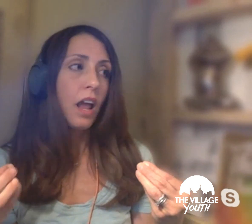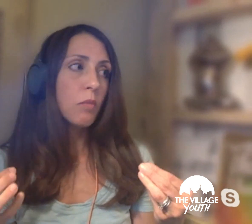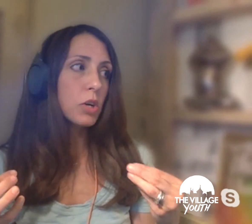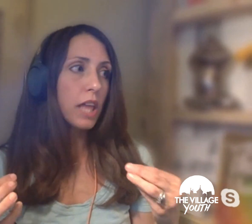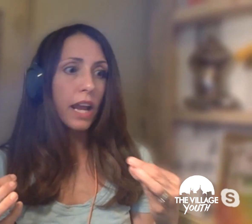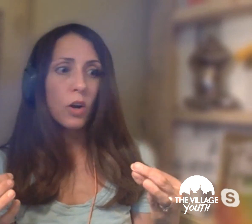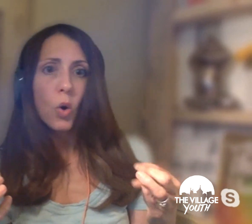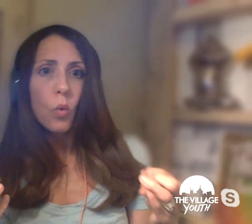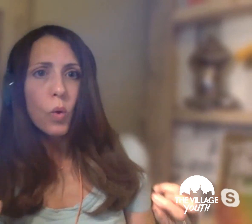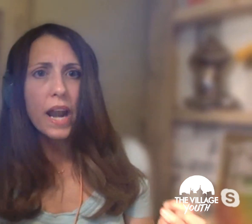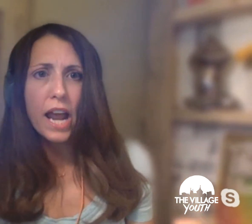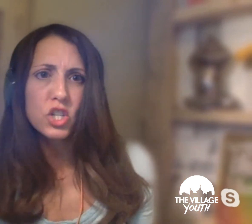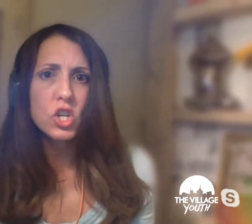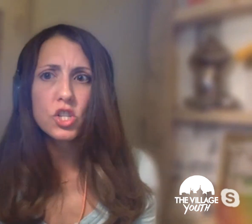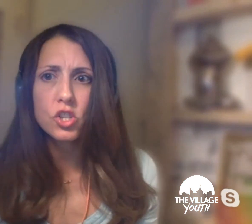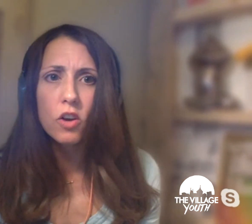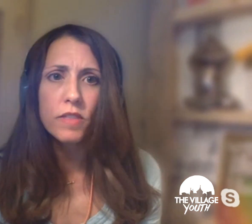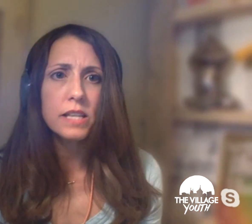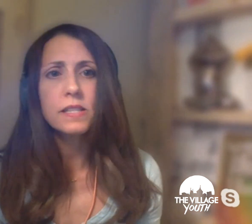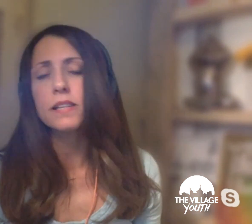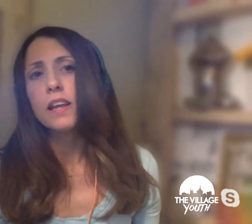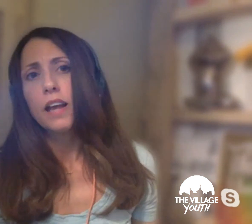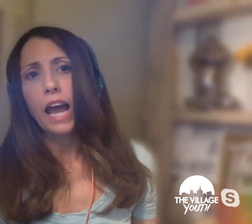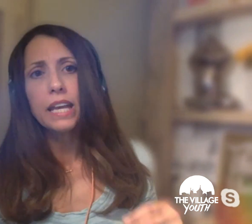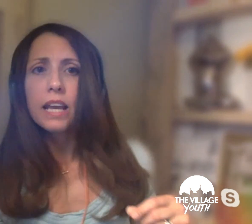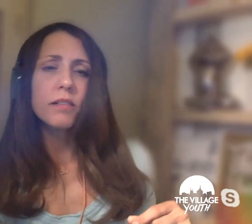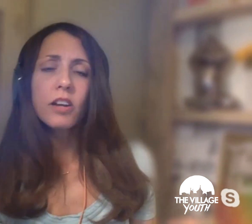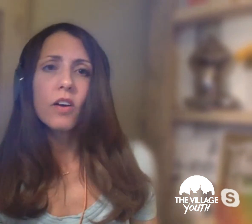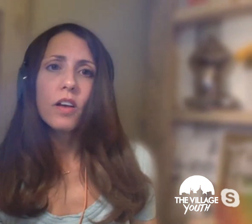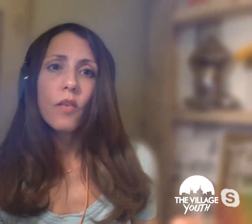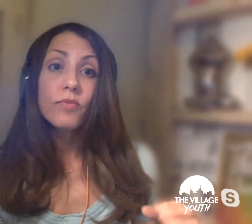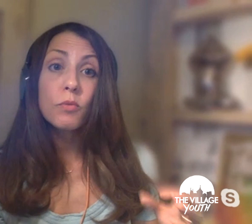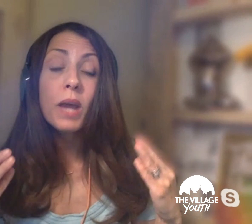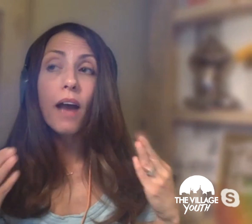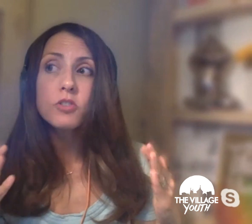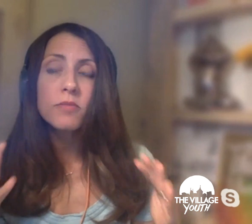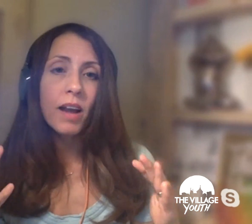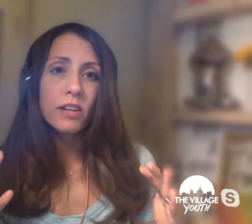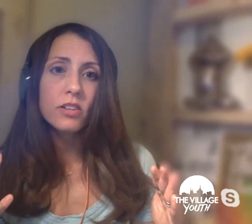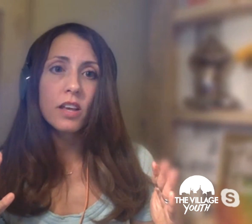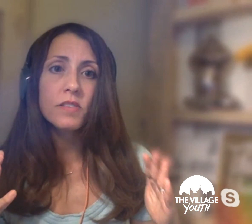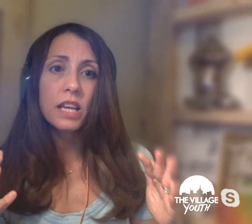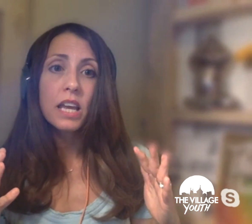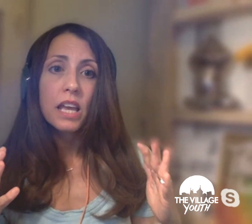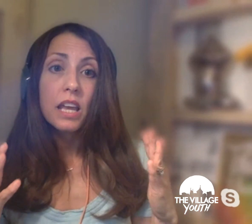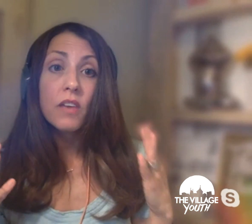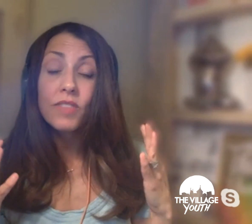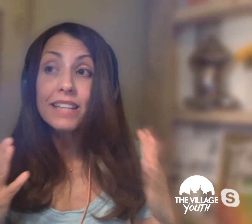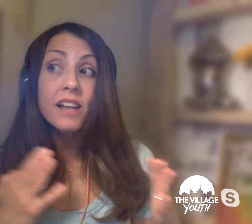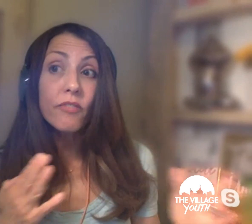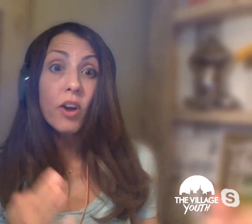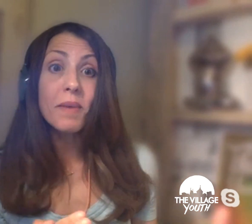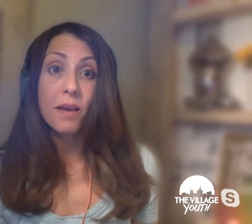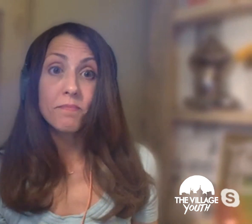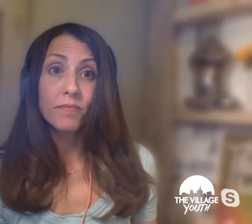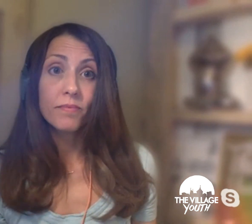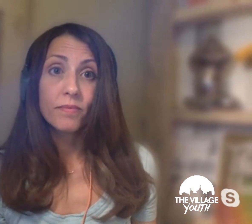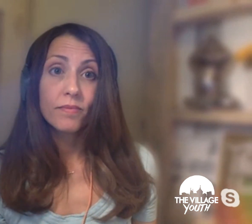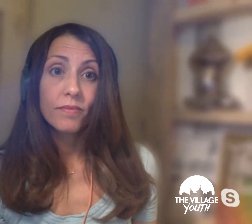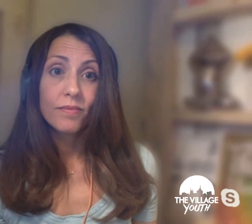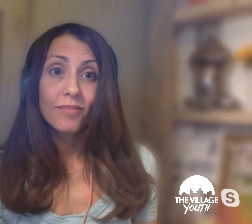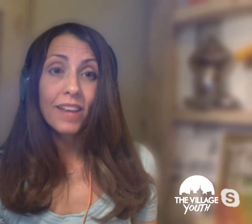in and we're like, what did I do to deserve this? And I can't, that we have to remind ourselves, like, if that's not from